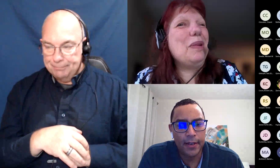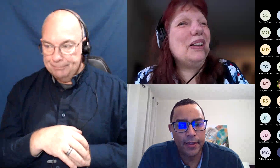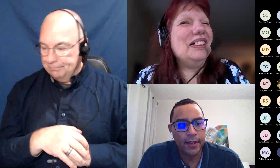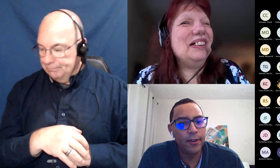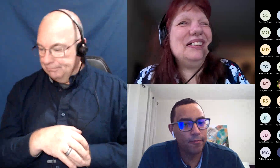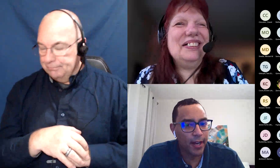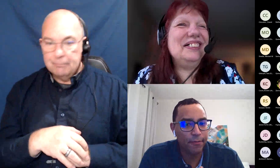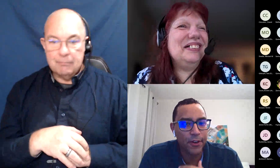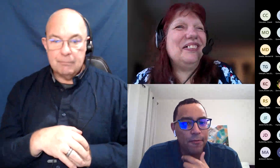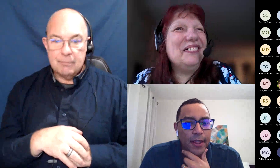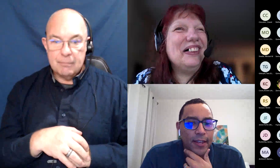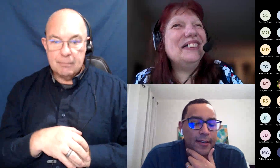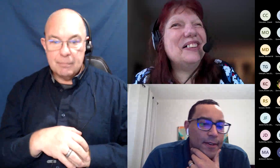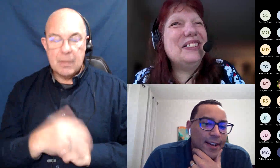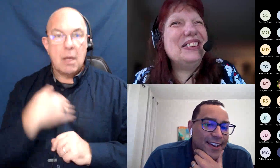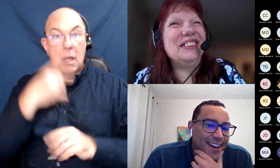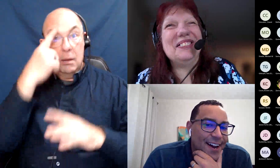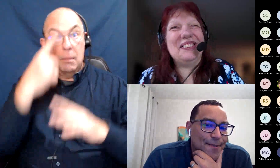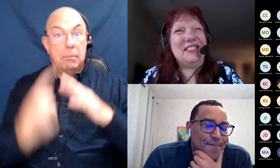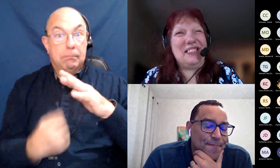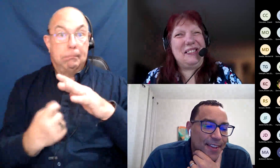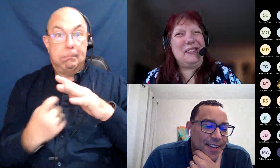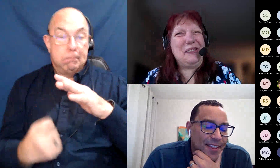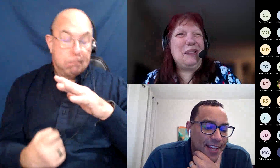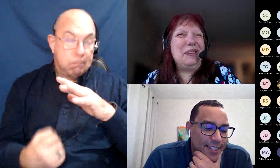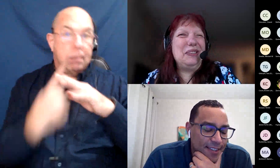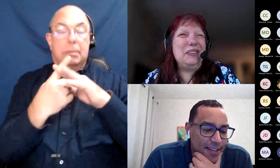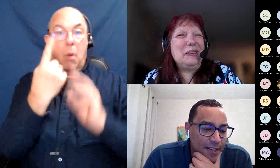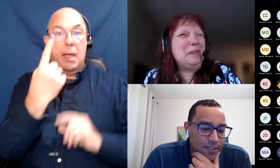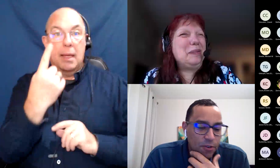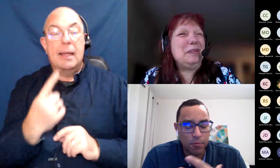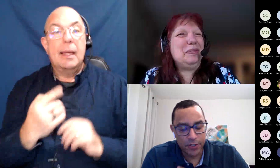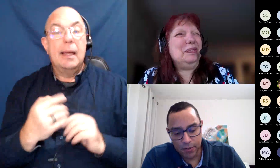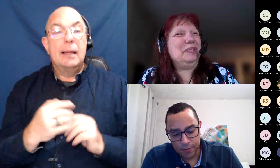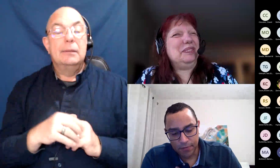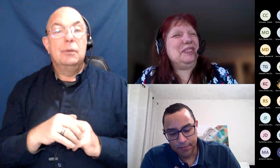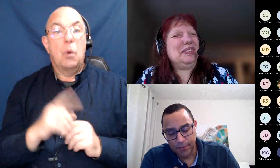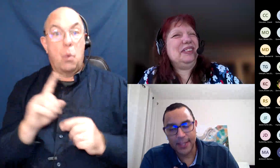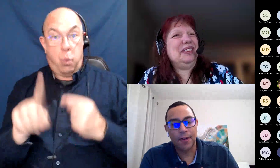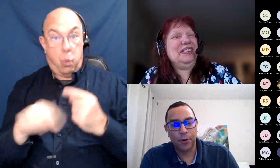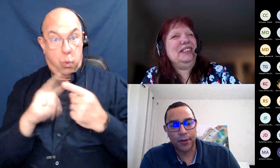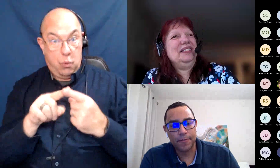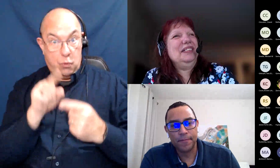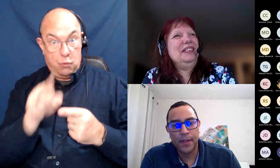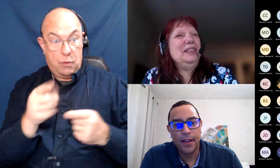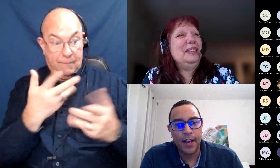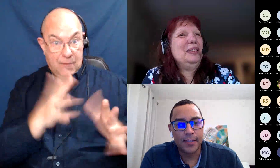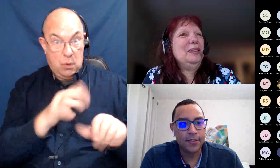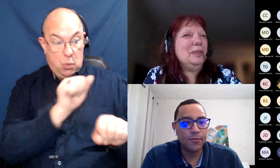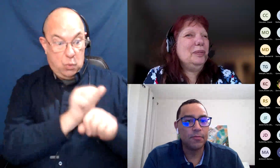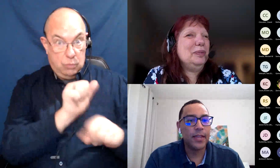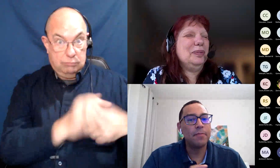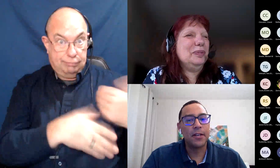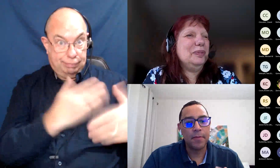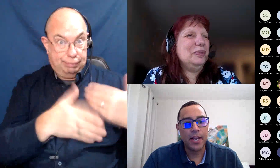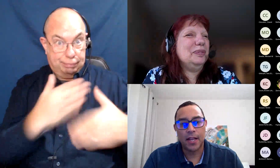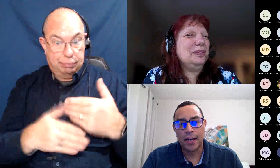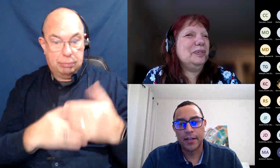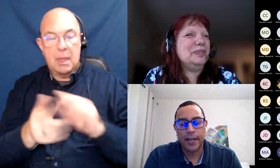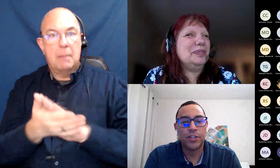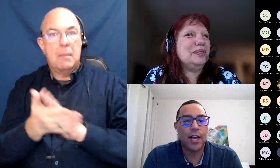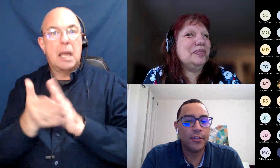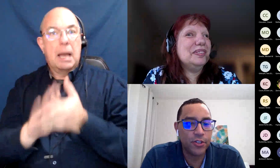Thank you, And Mark. I forgot one go thing. ahead. Continue. Go ahead. Next thing, so once you've done that work, it's to then become